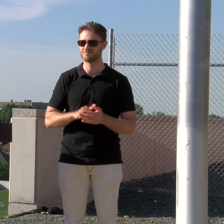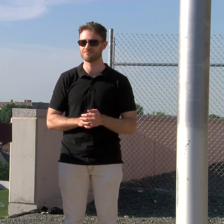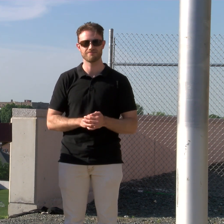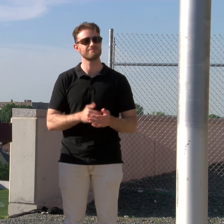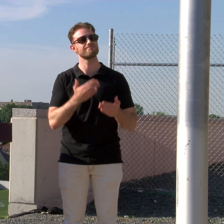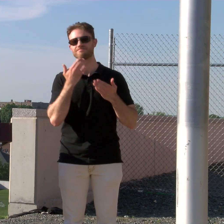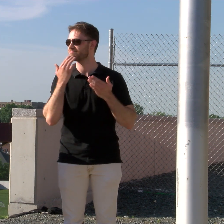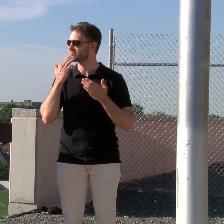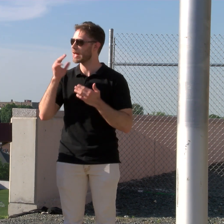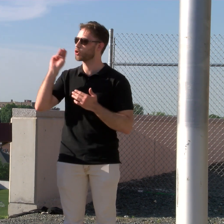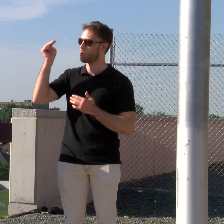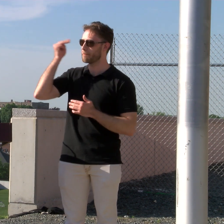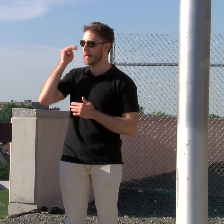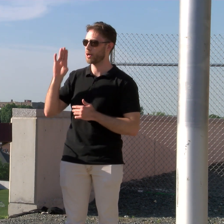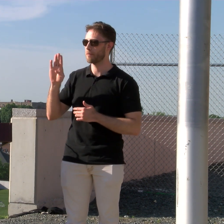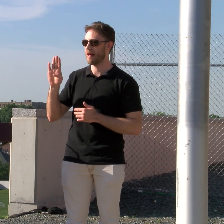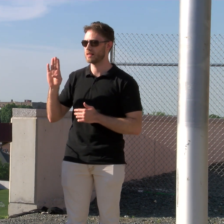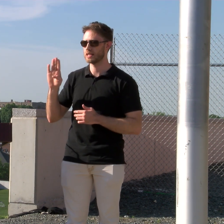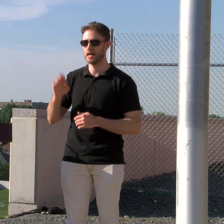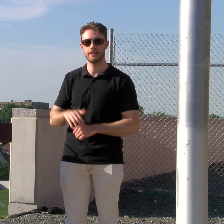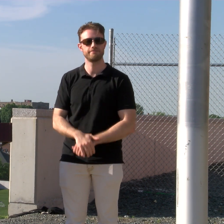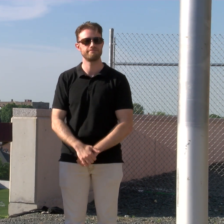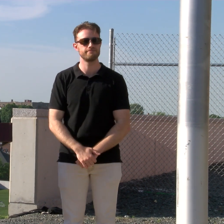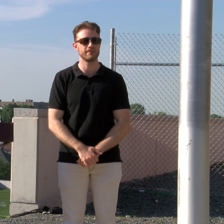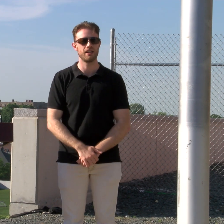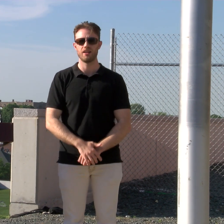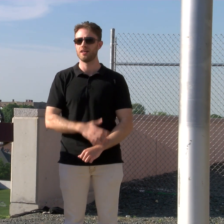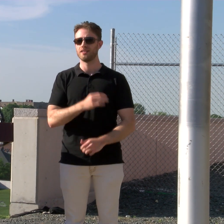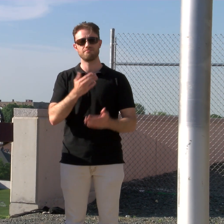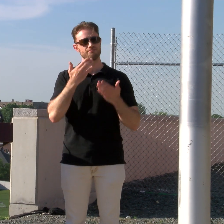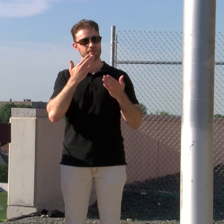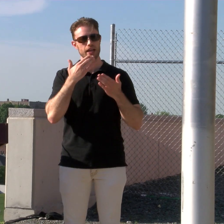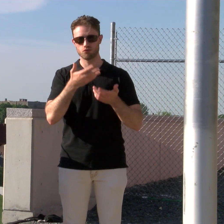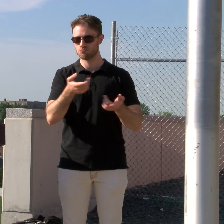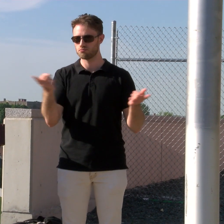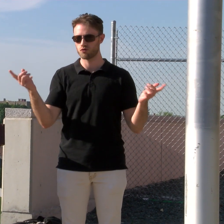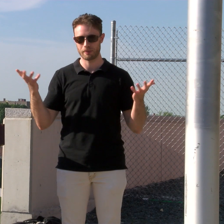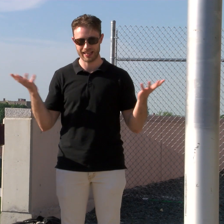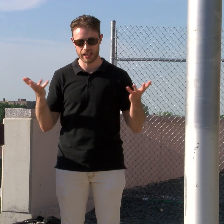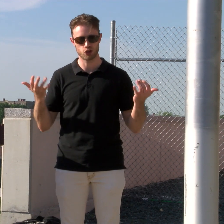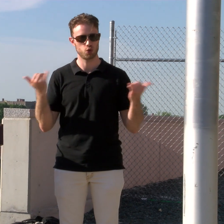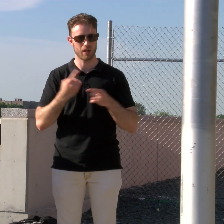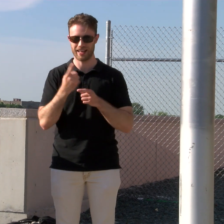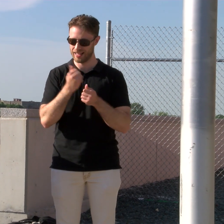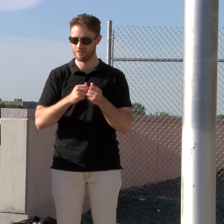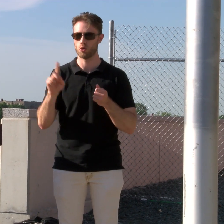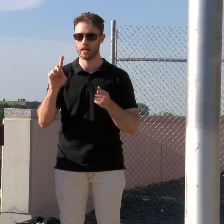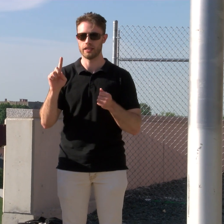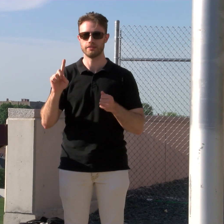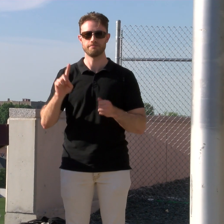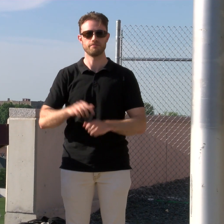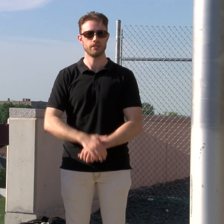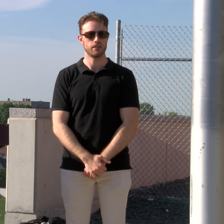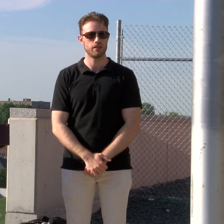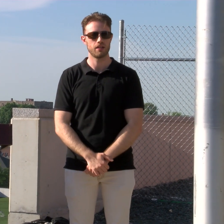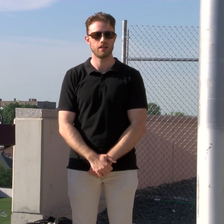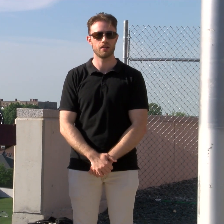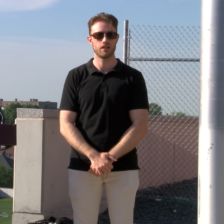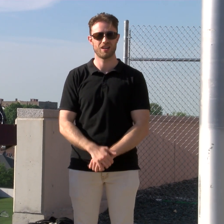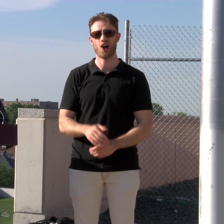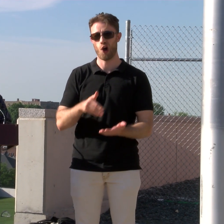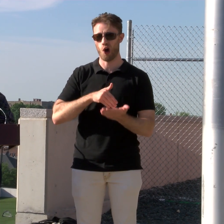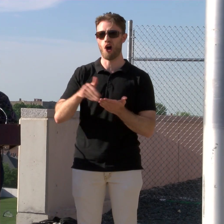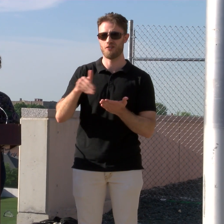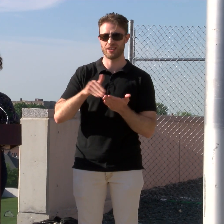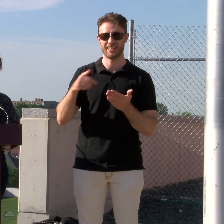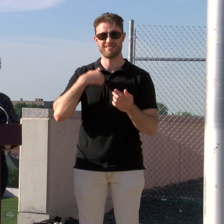Thank you, Mayor Ballantyne. Thank you for being here today, everyone. I often